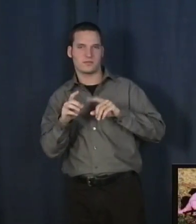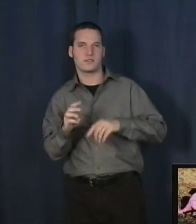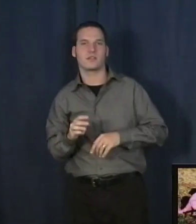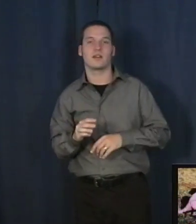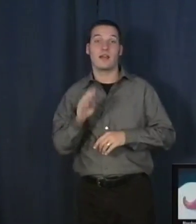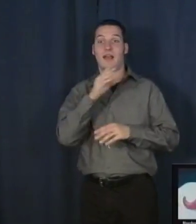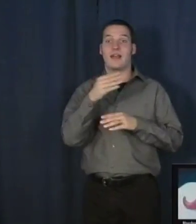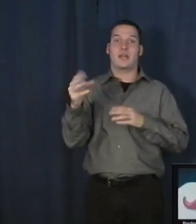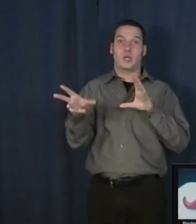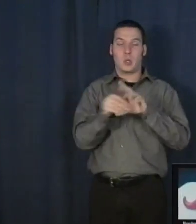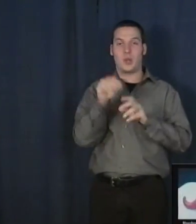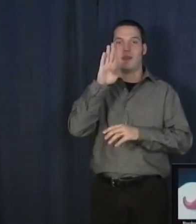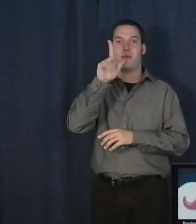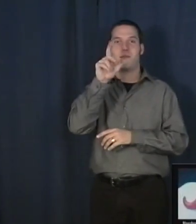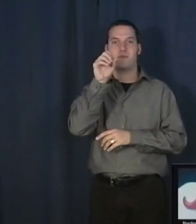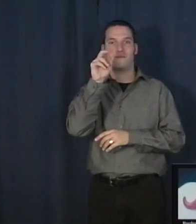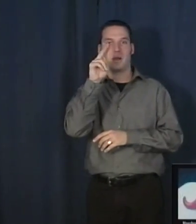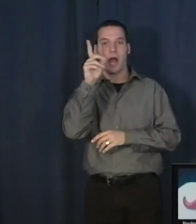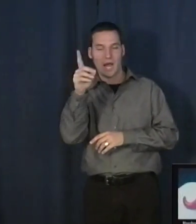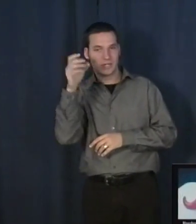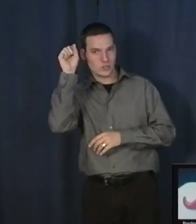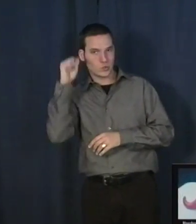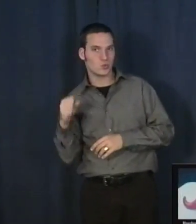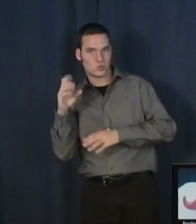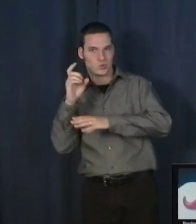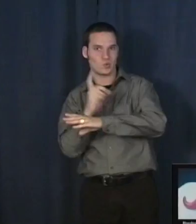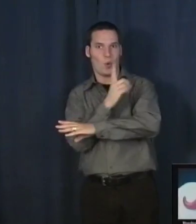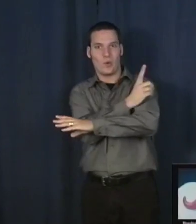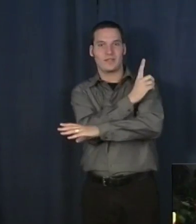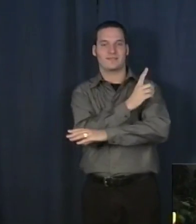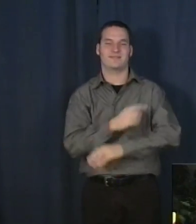You just have to talk to her kind of slow, okay?